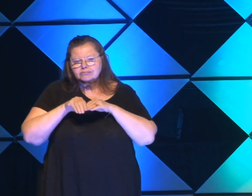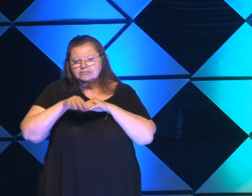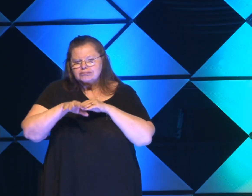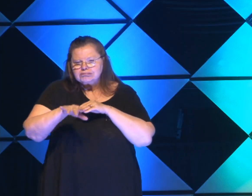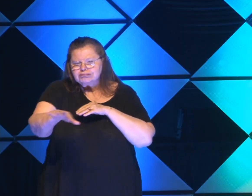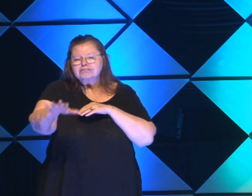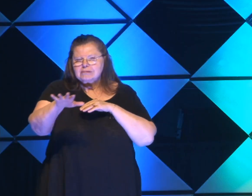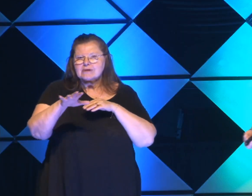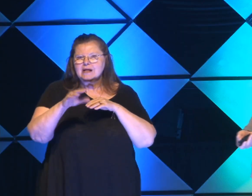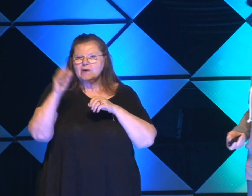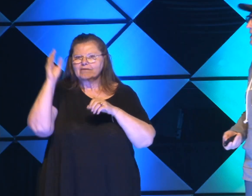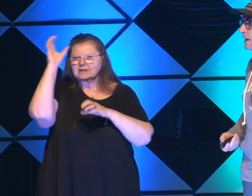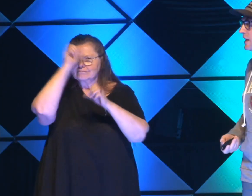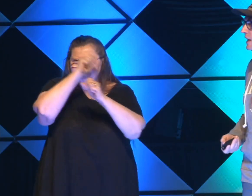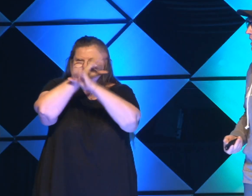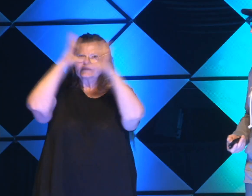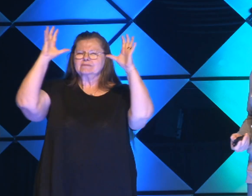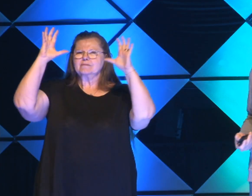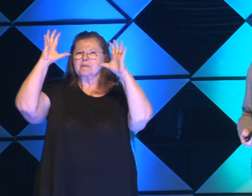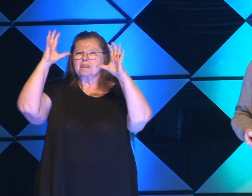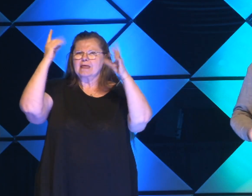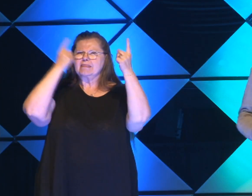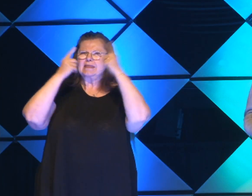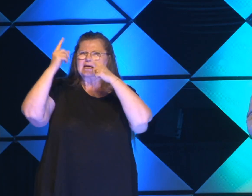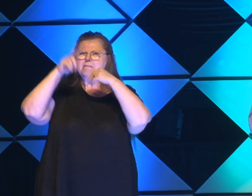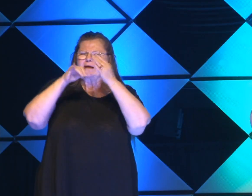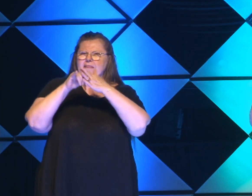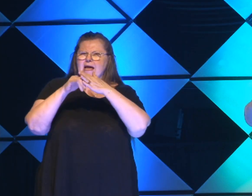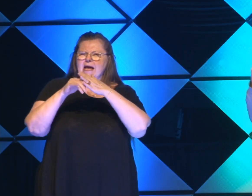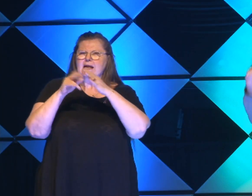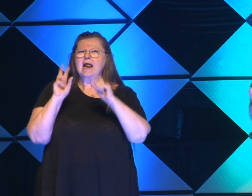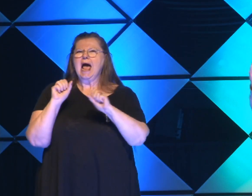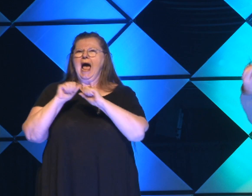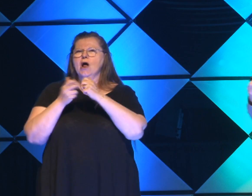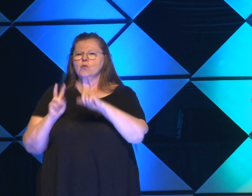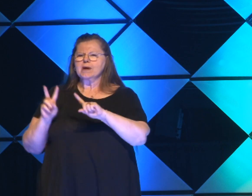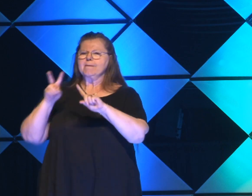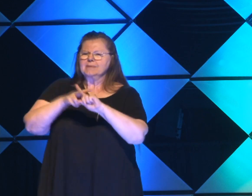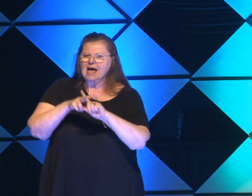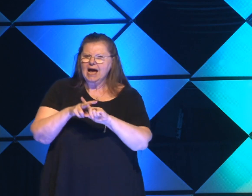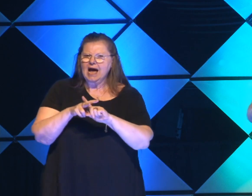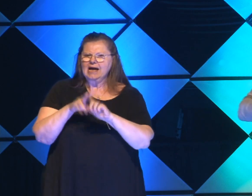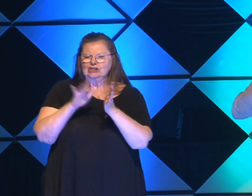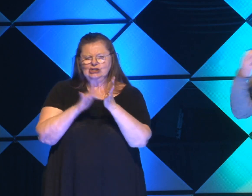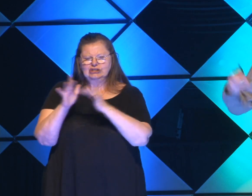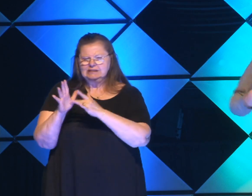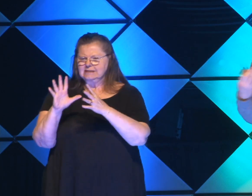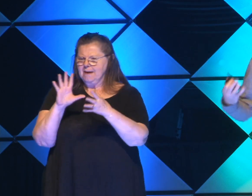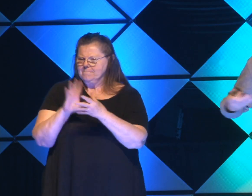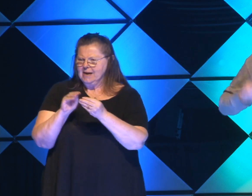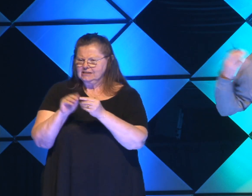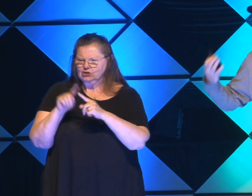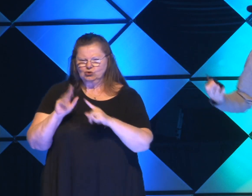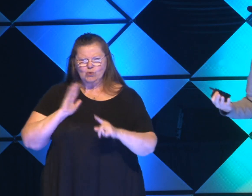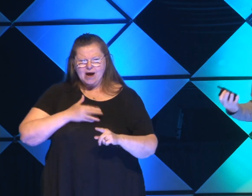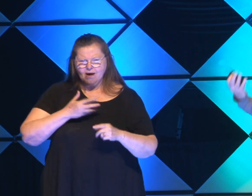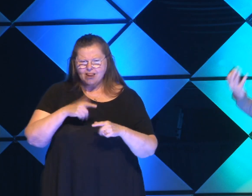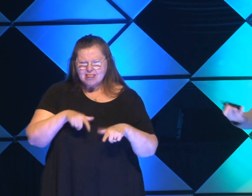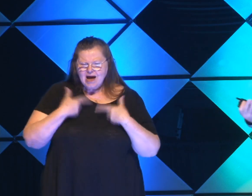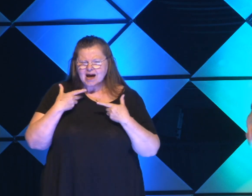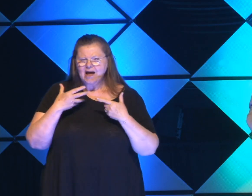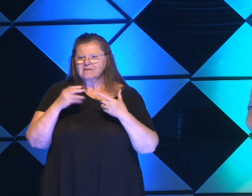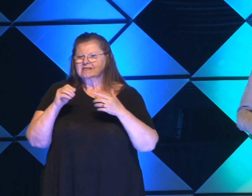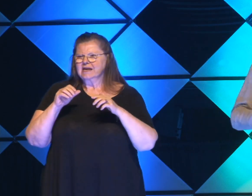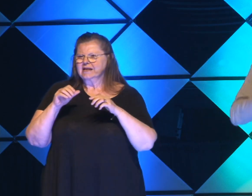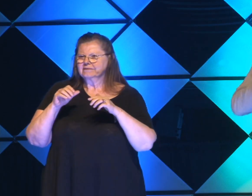be reimagining and rethinking and reapplying this beautiful message of Jesus as we shape and as we evolve in